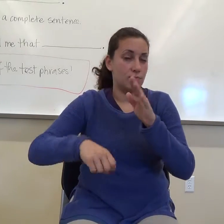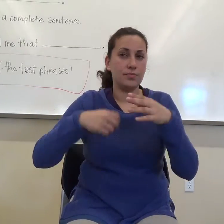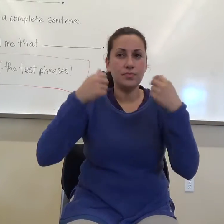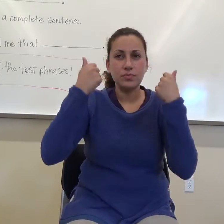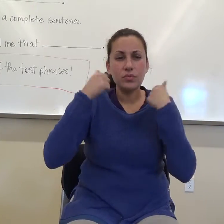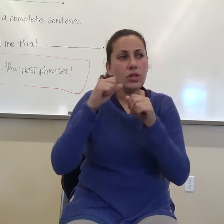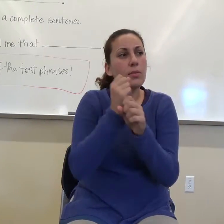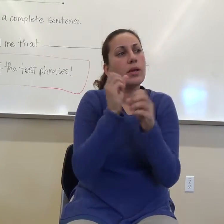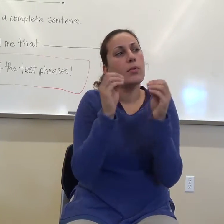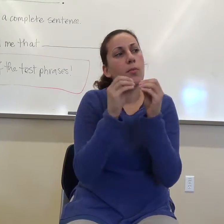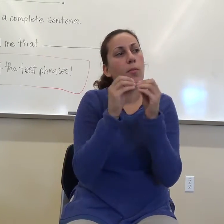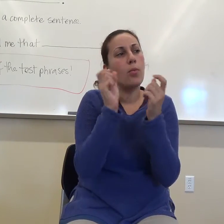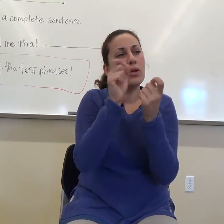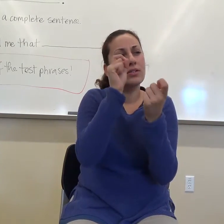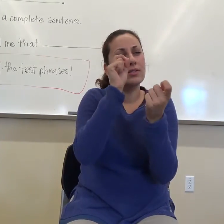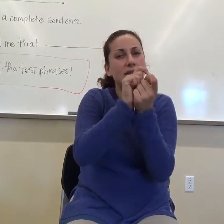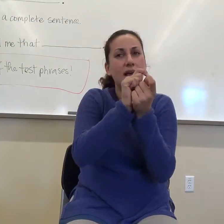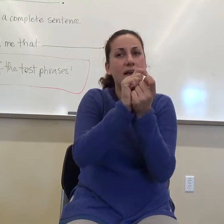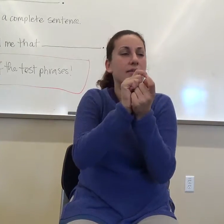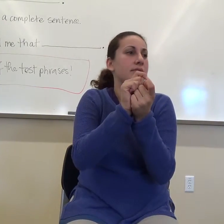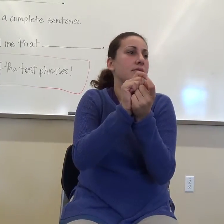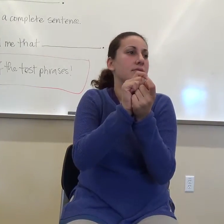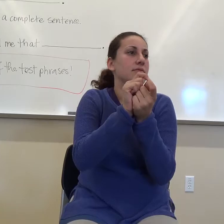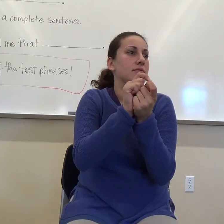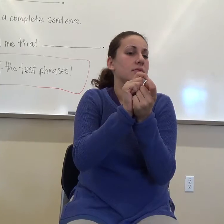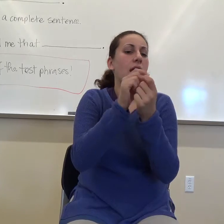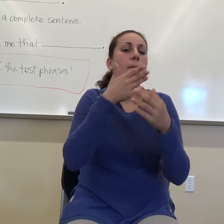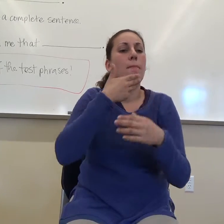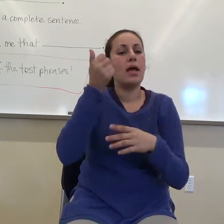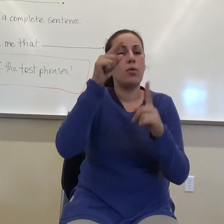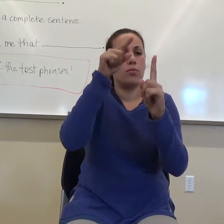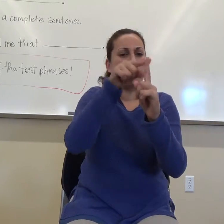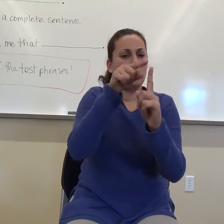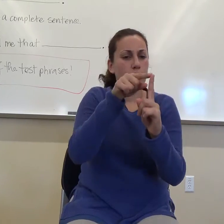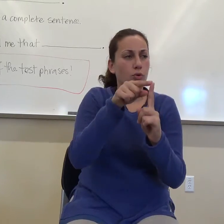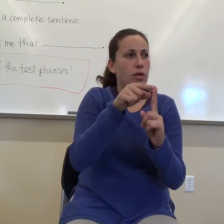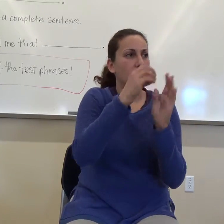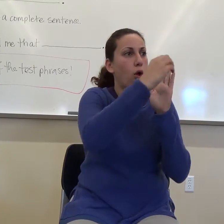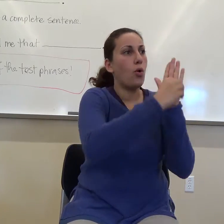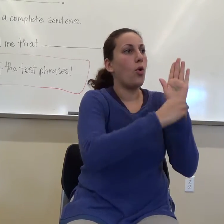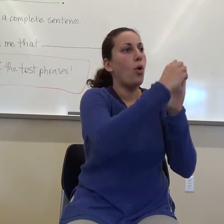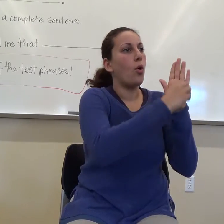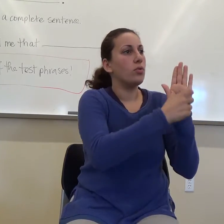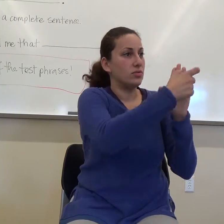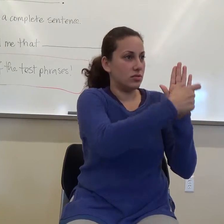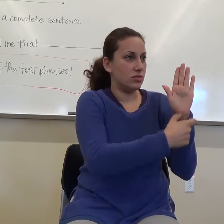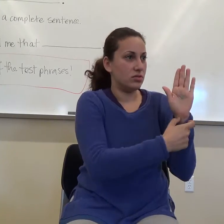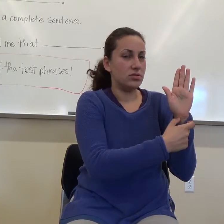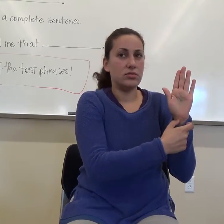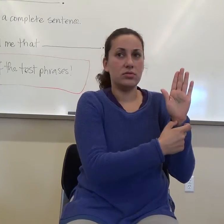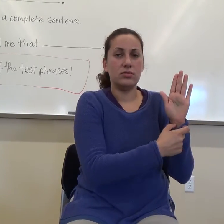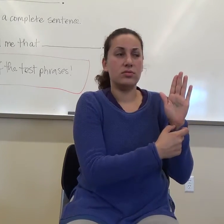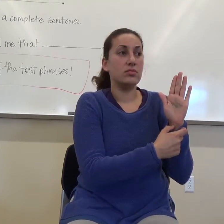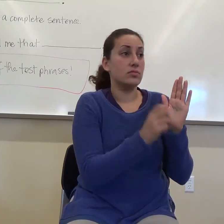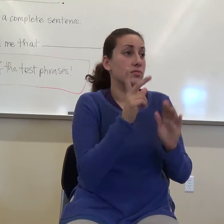this into better notes for when you have to go back in